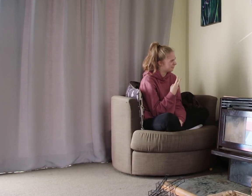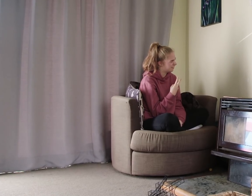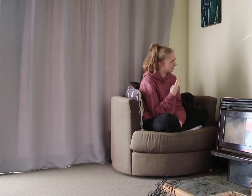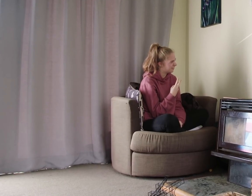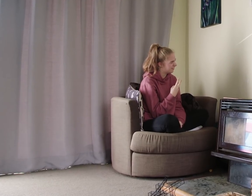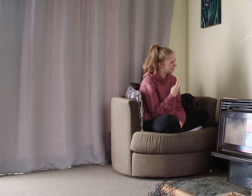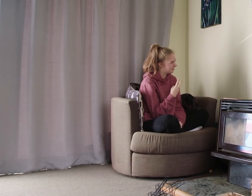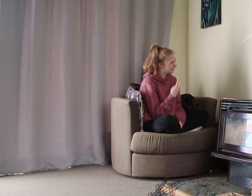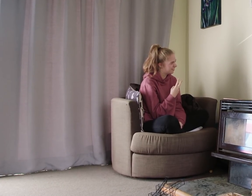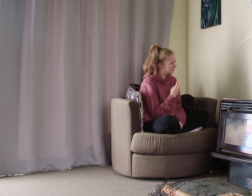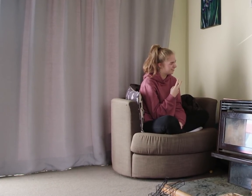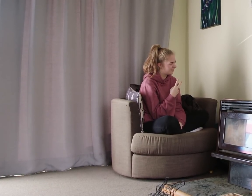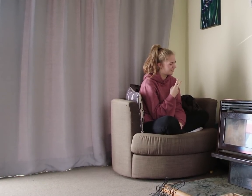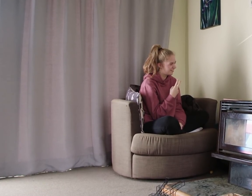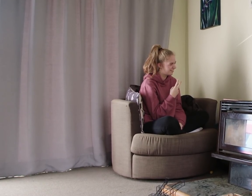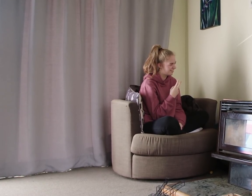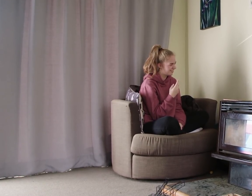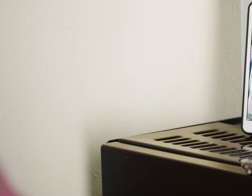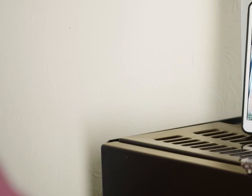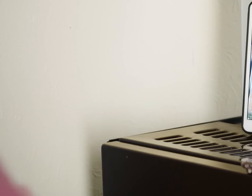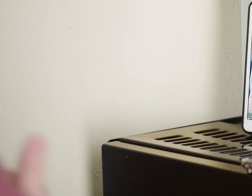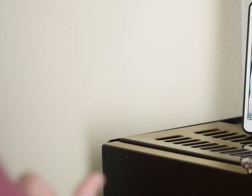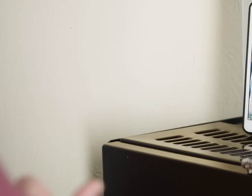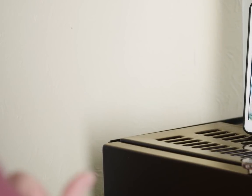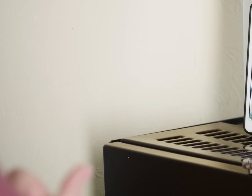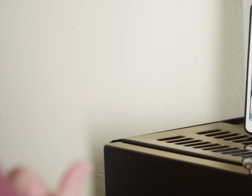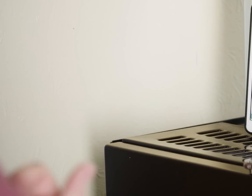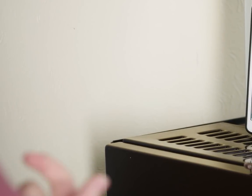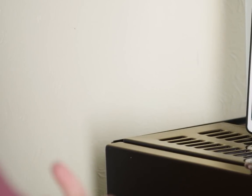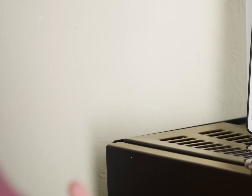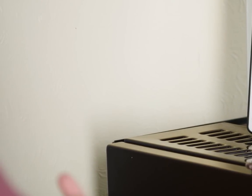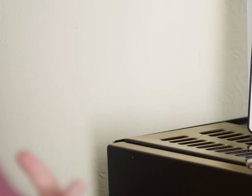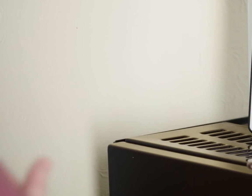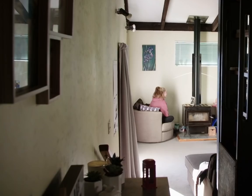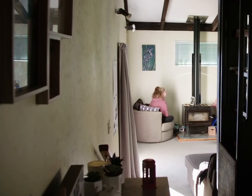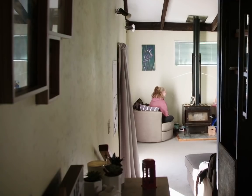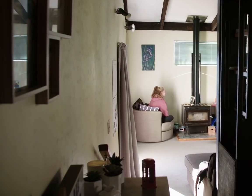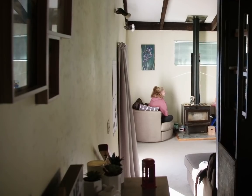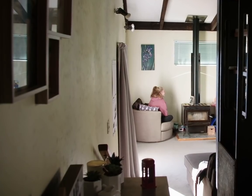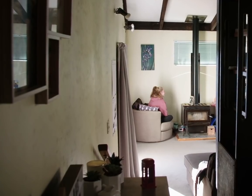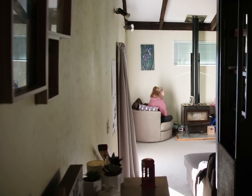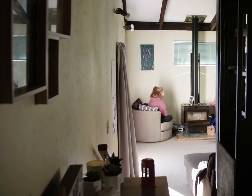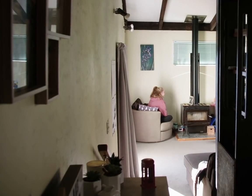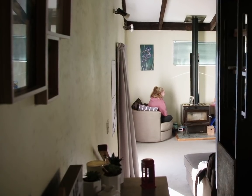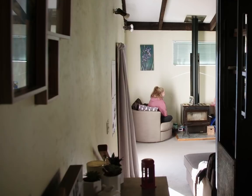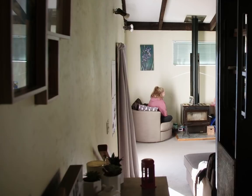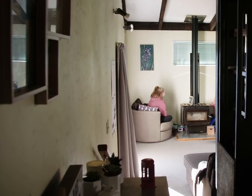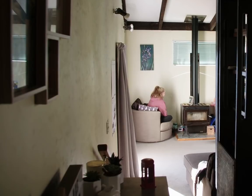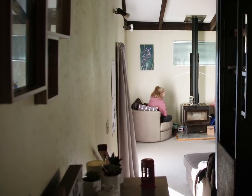learn in her language that was visual, didn't want it to be interpreted, didn't want it to be mediated through a teacher aid. We wanted her to engage